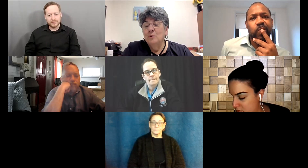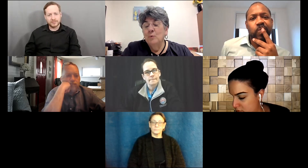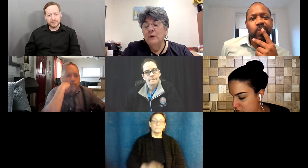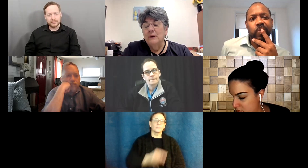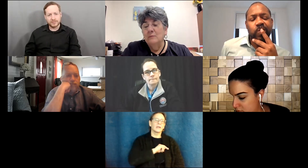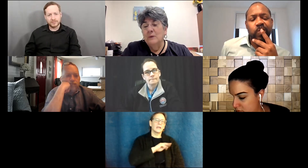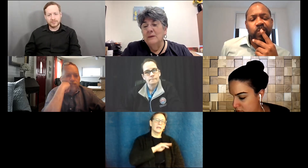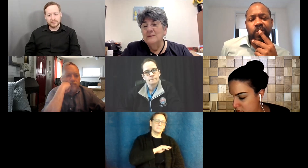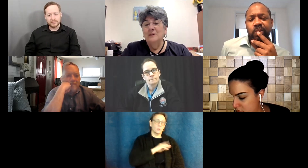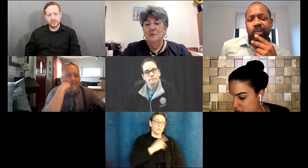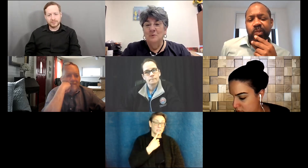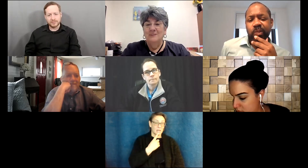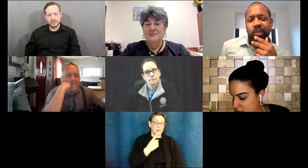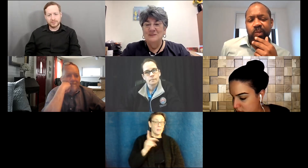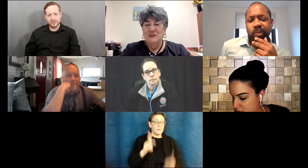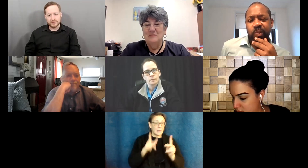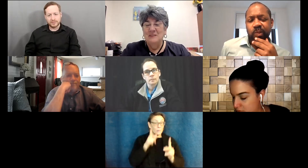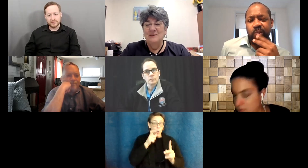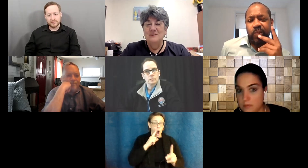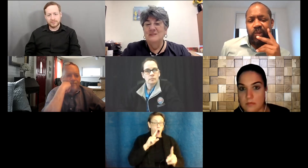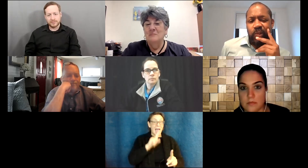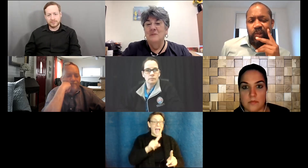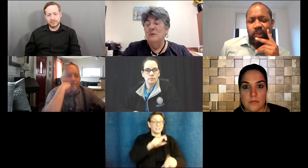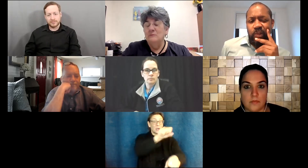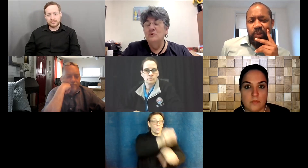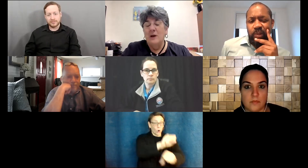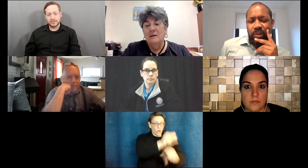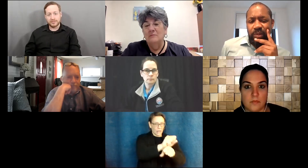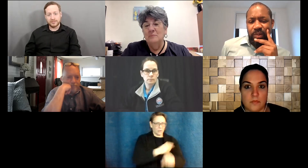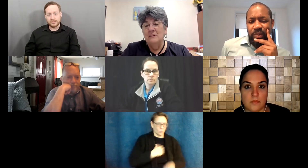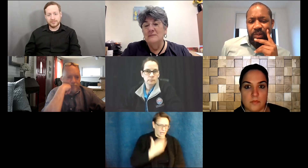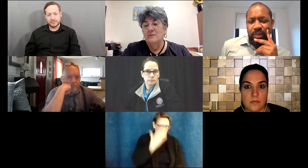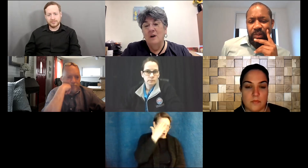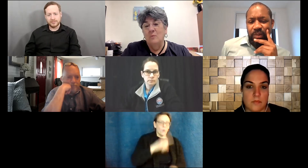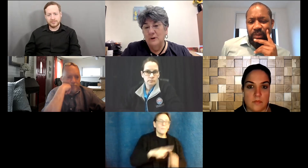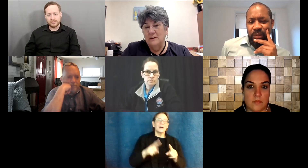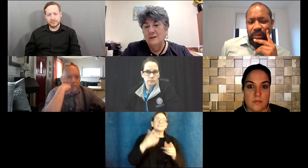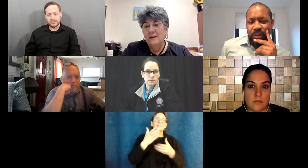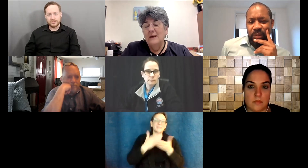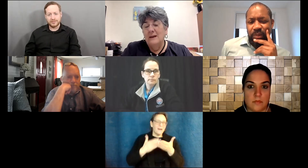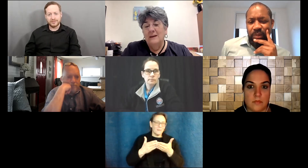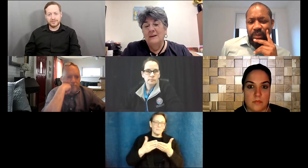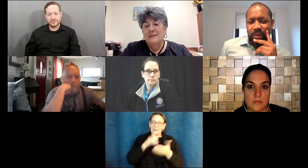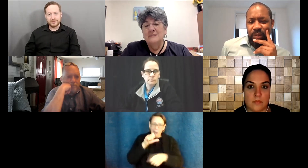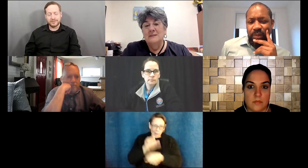Those that are working, we can tell you what they're doing, but there are some that we lose track of because they're not working.